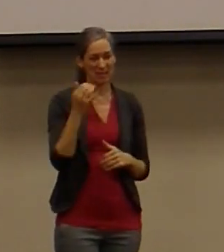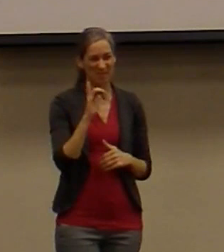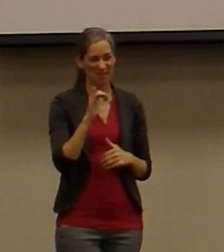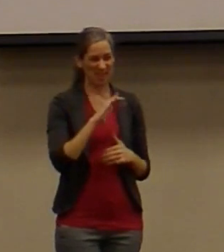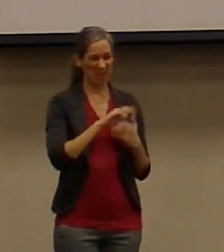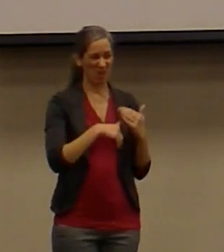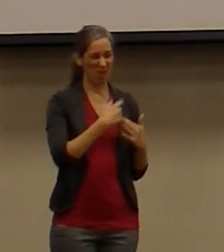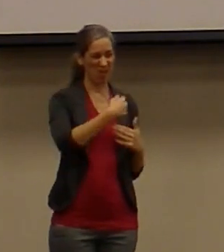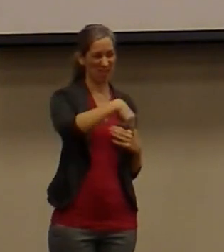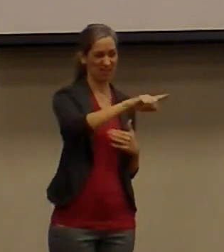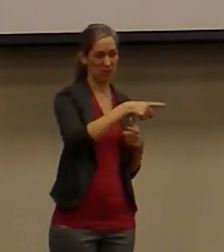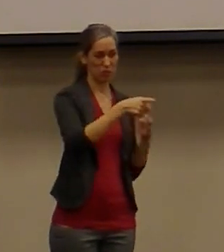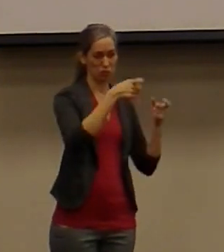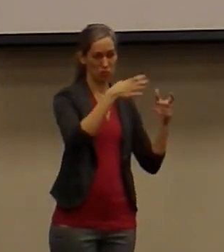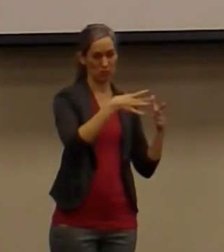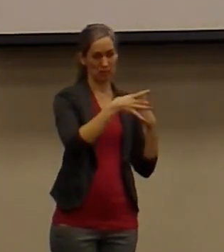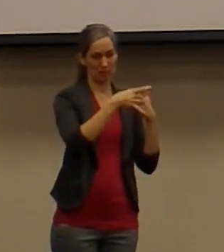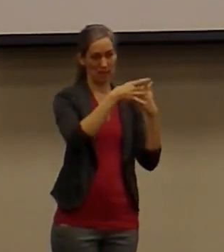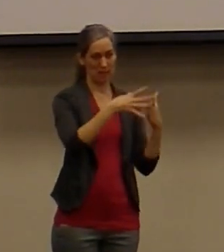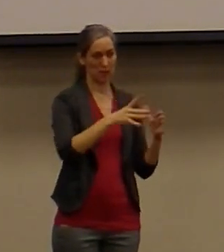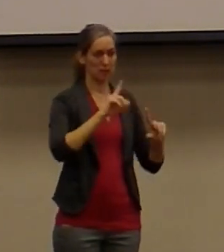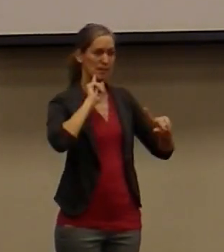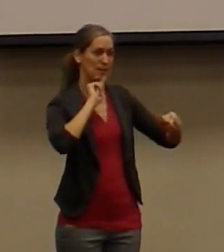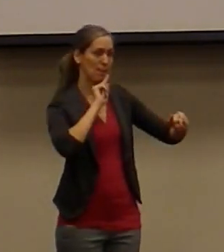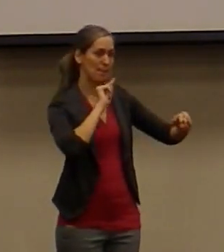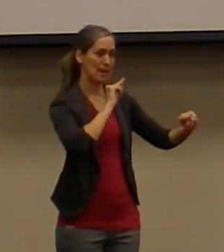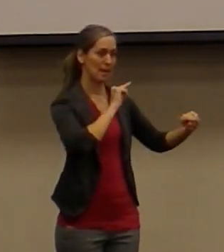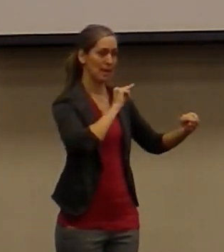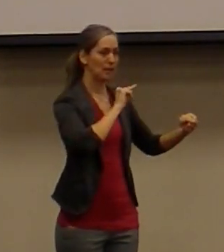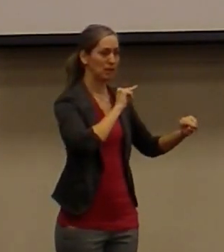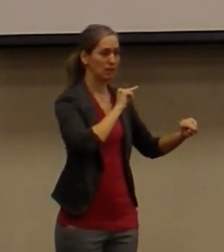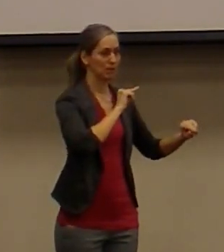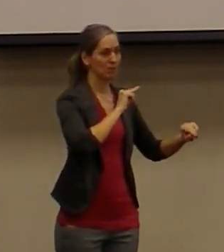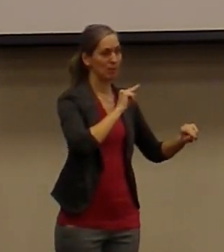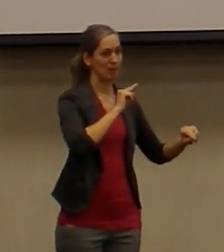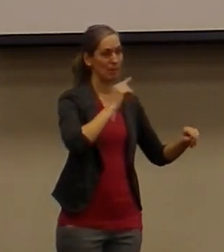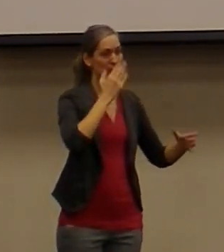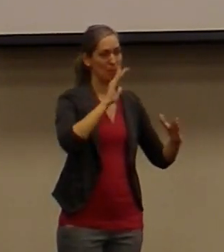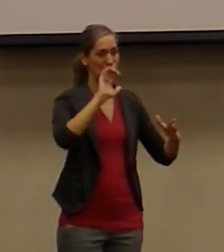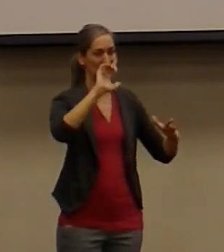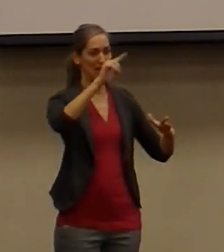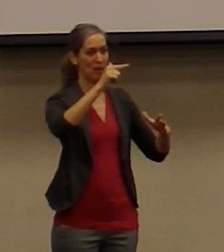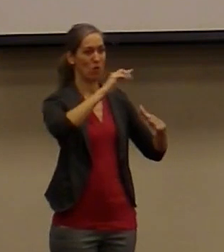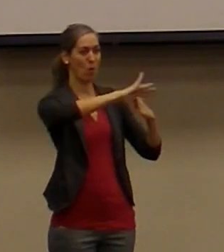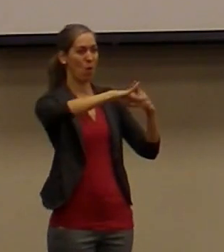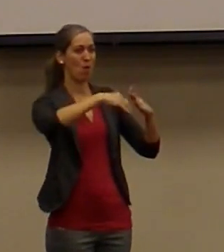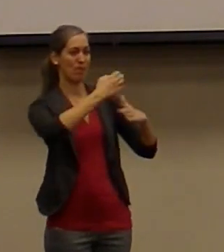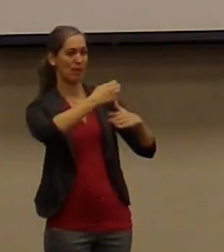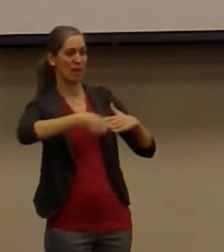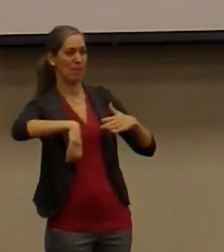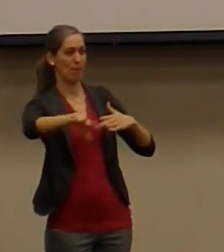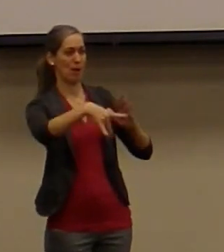rulers and leaders are going to be commanded to do, this eventually is going to be the requirement of everyone in the whole empire.